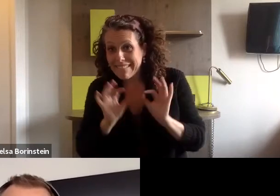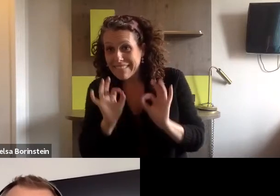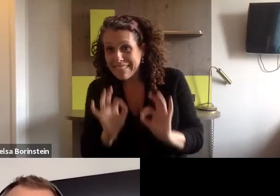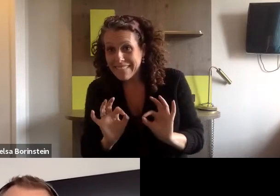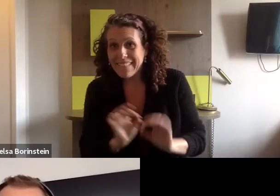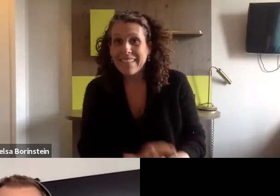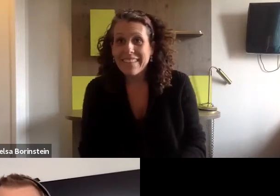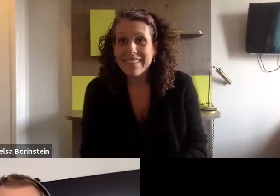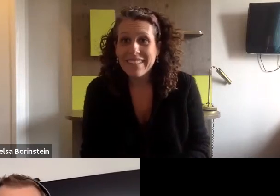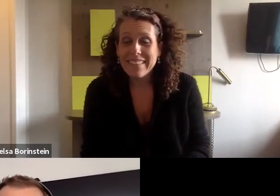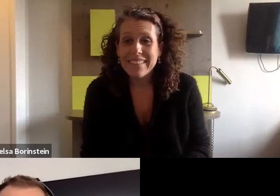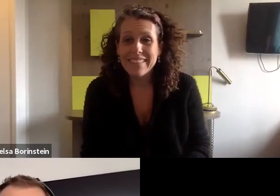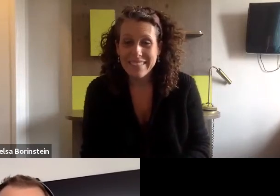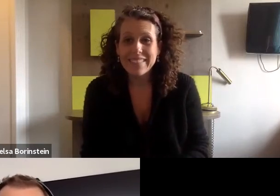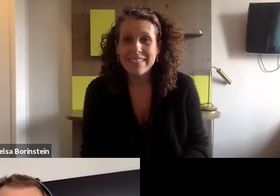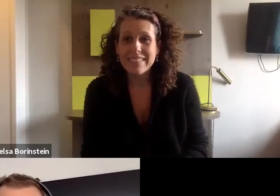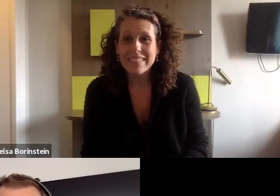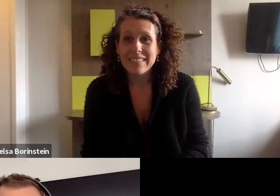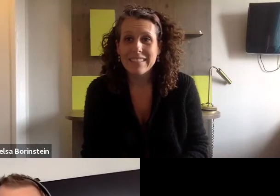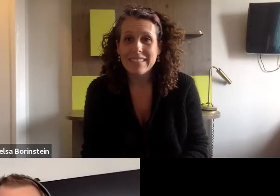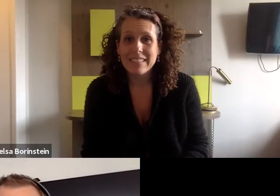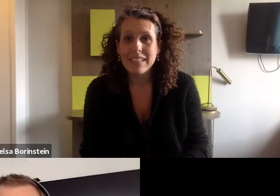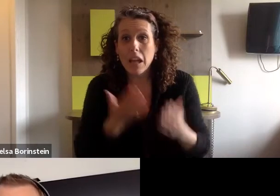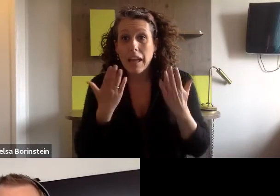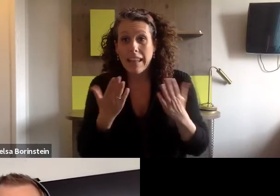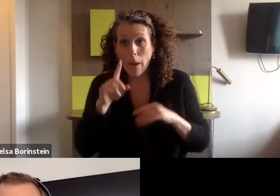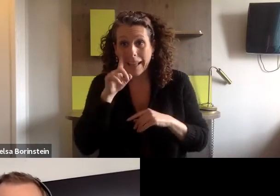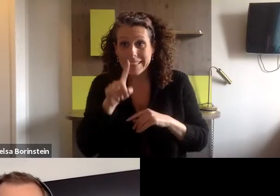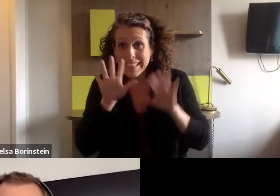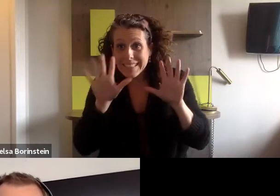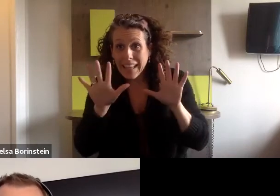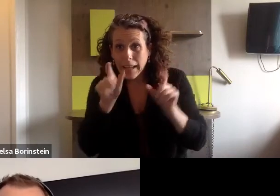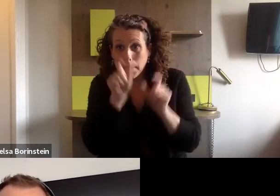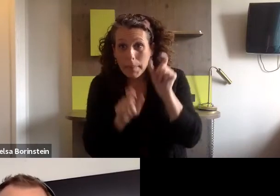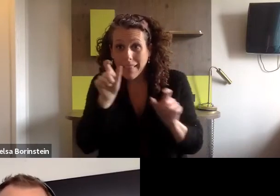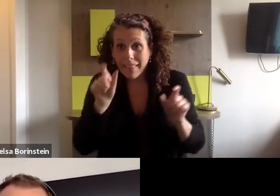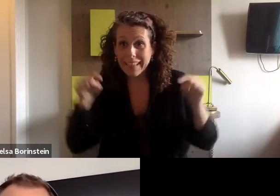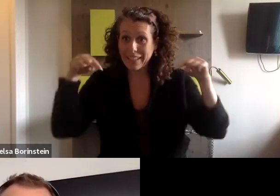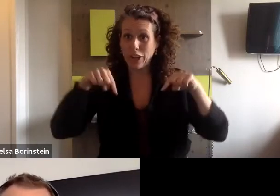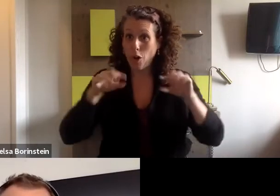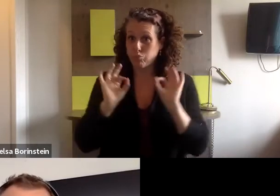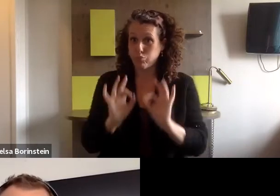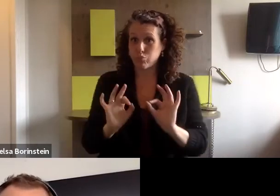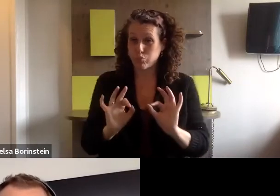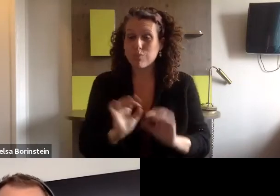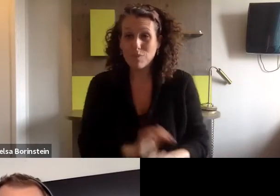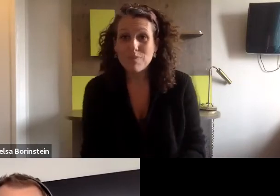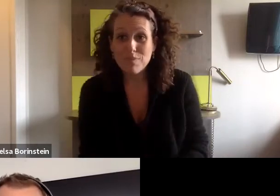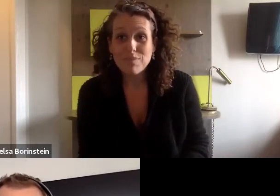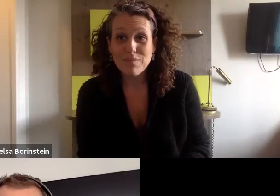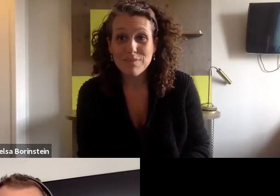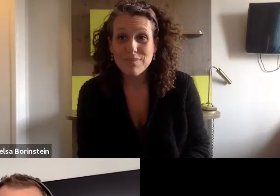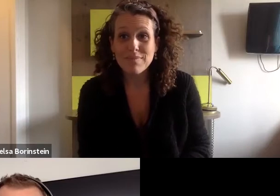We're currently starting from about 10 participants. That's going up. So it's very good to